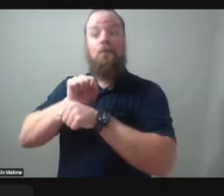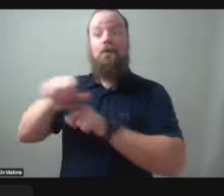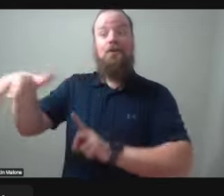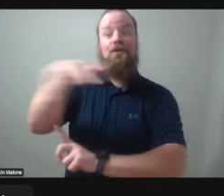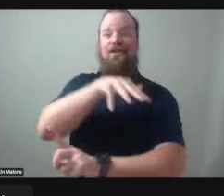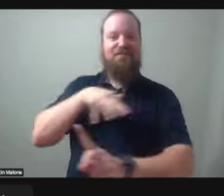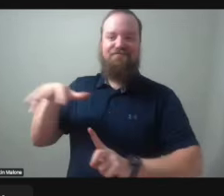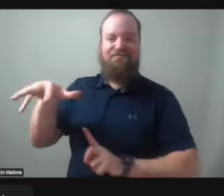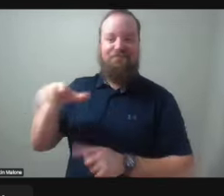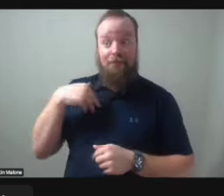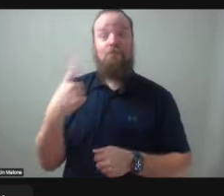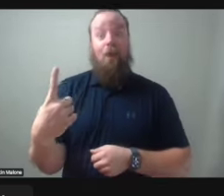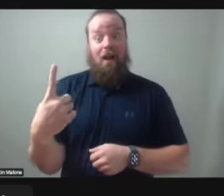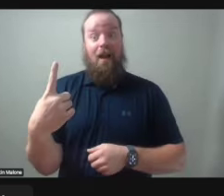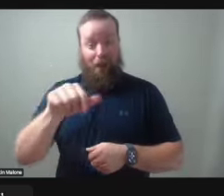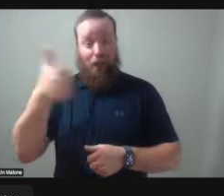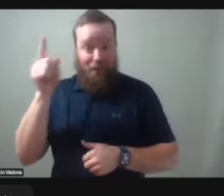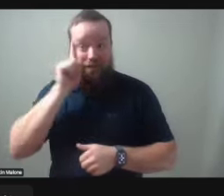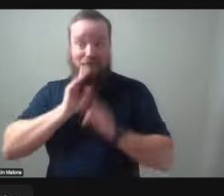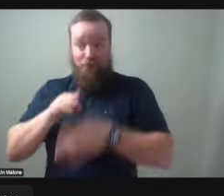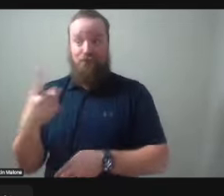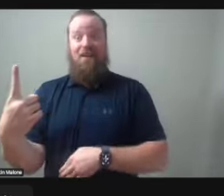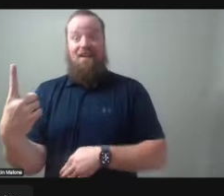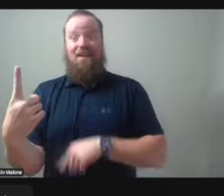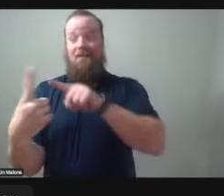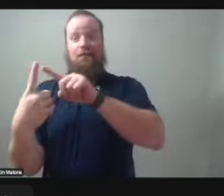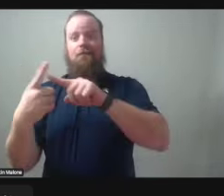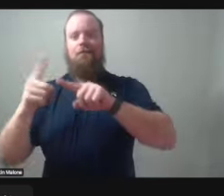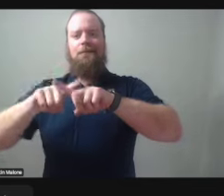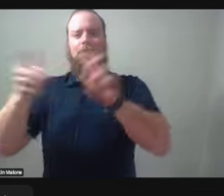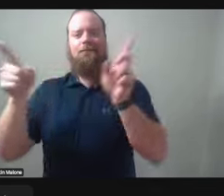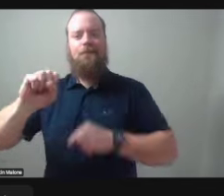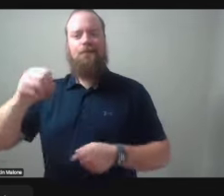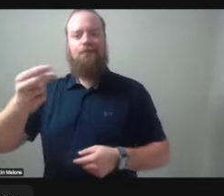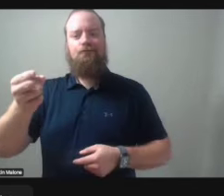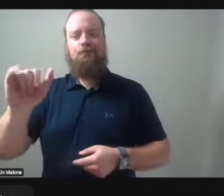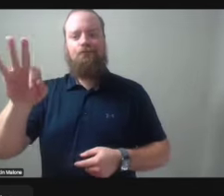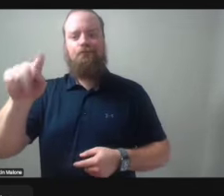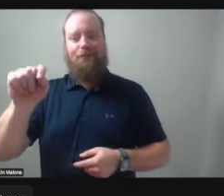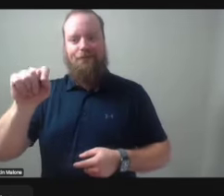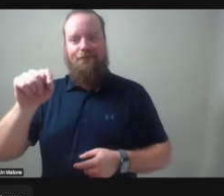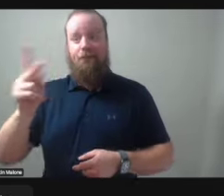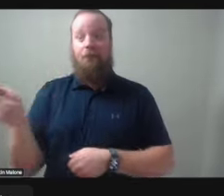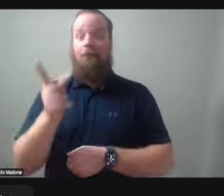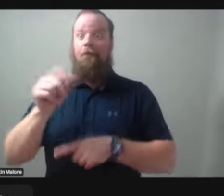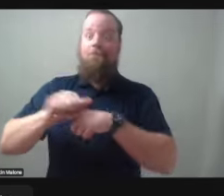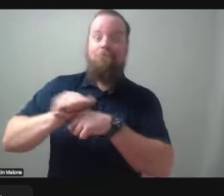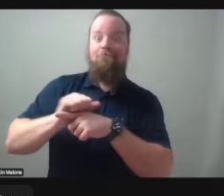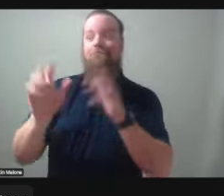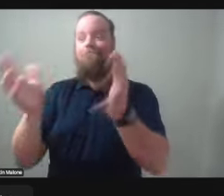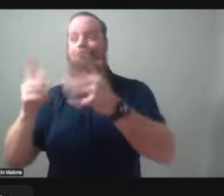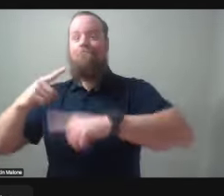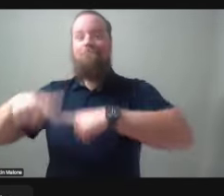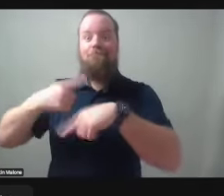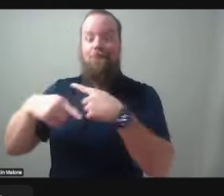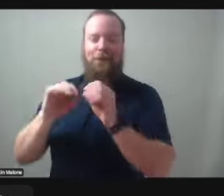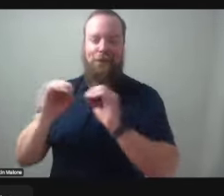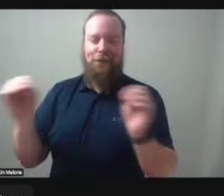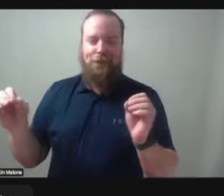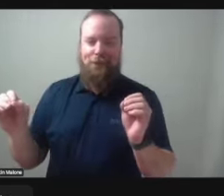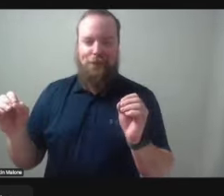I mentioned, he worked in a factory, and the people around him, well, aside from one coworker, um, did